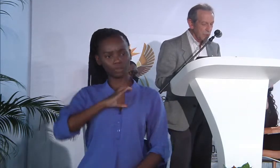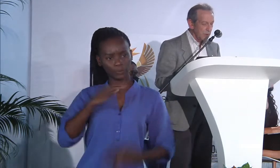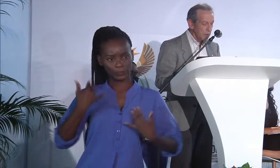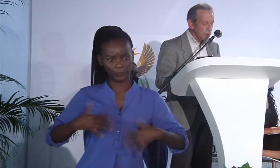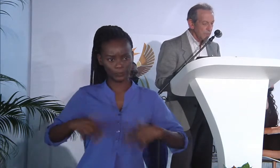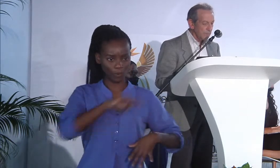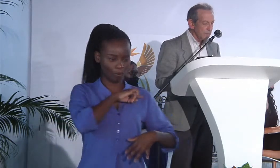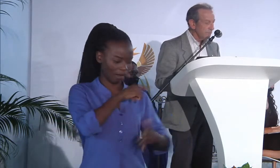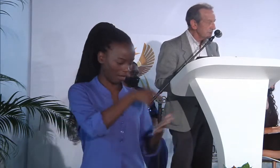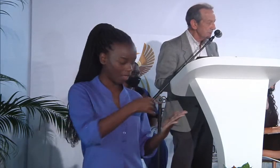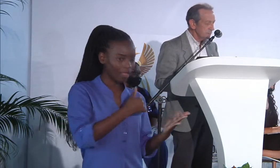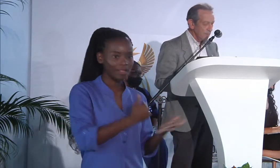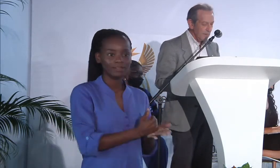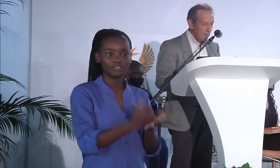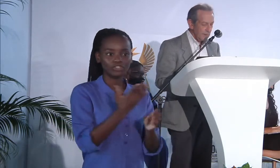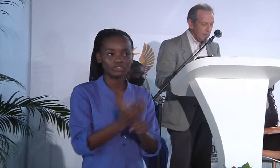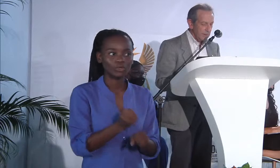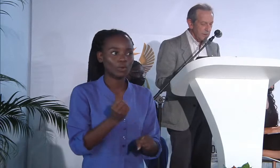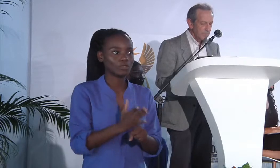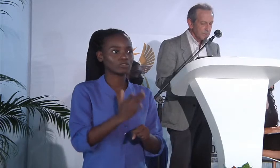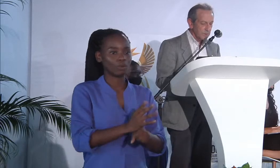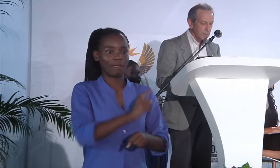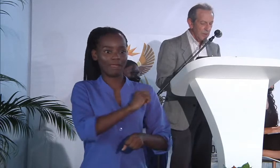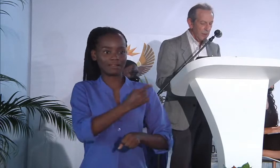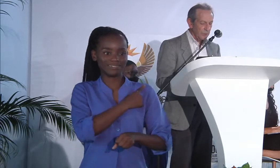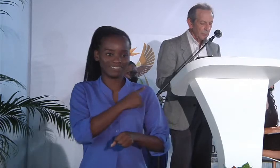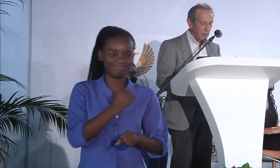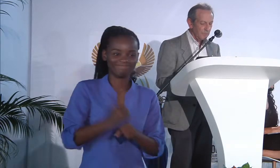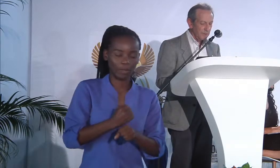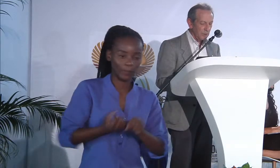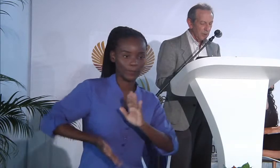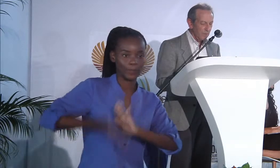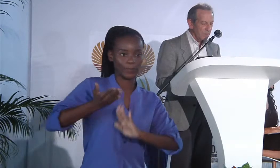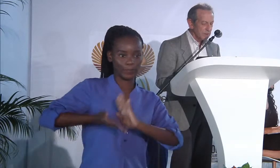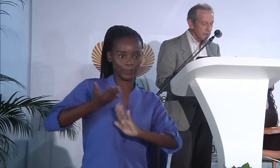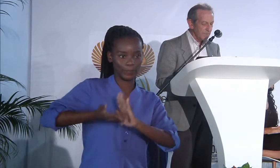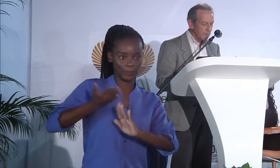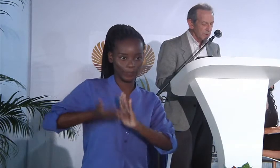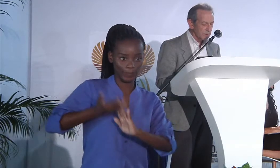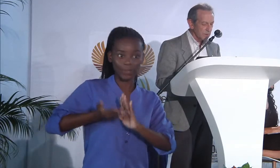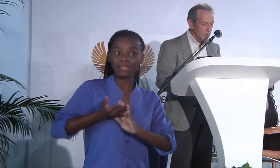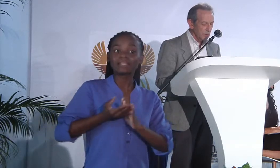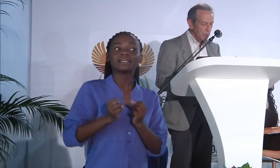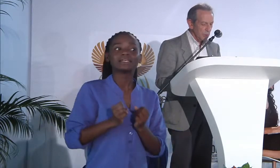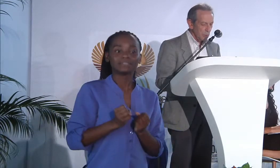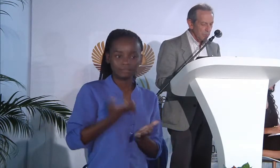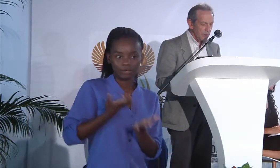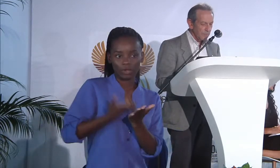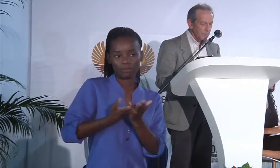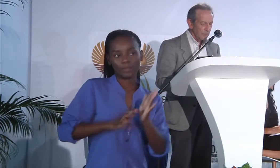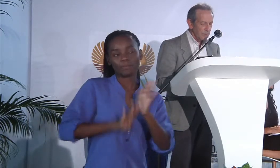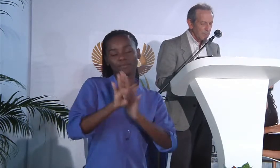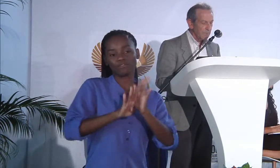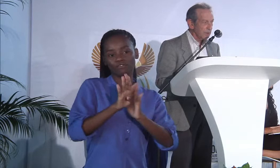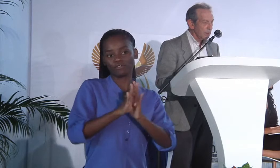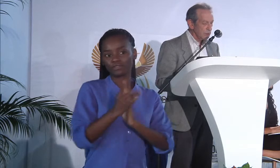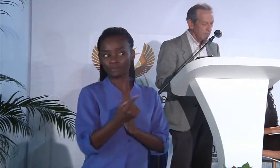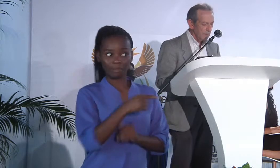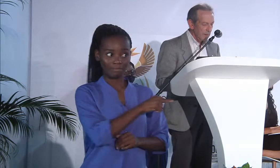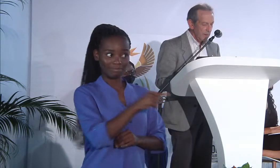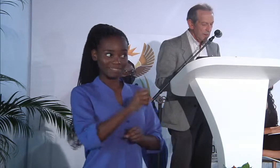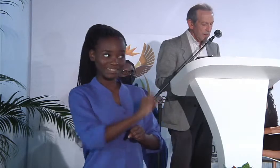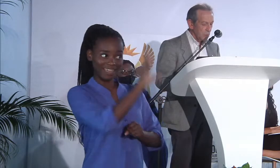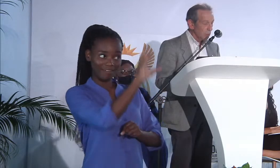renewed energy, investment, and efforts into the health and the welfare of many South Africans who will benefit from its